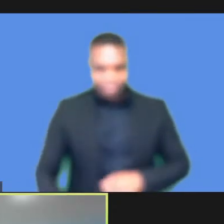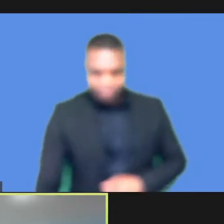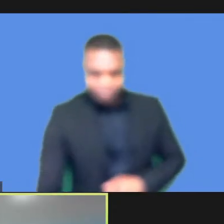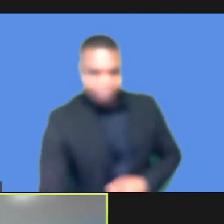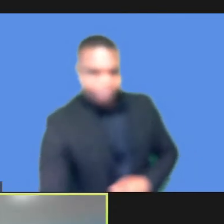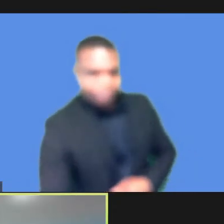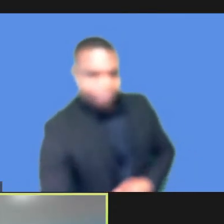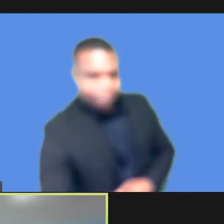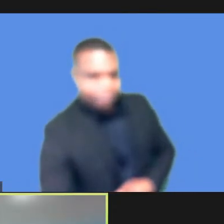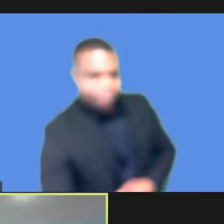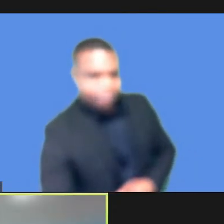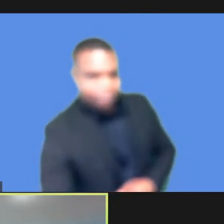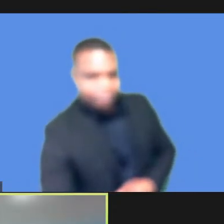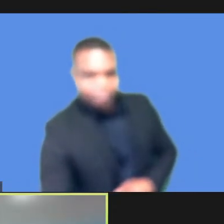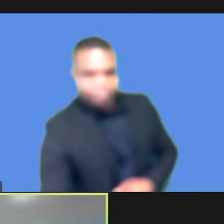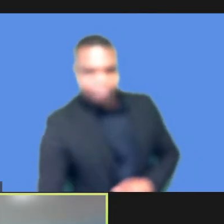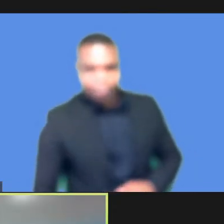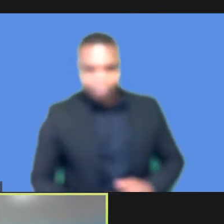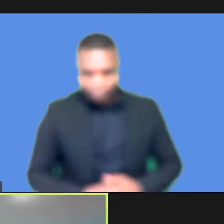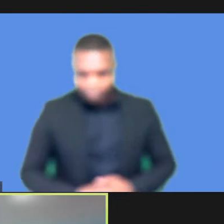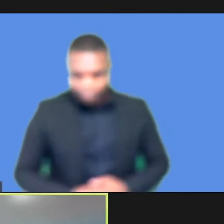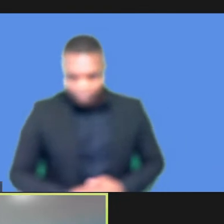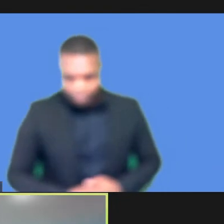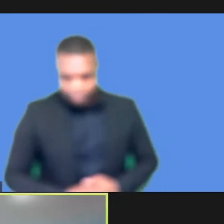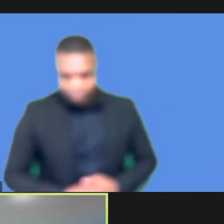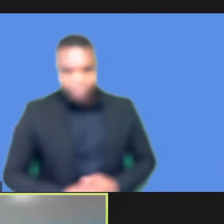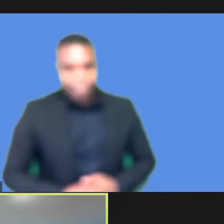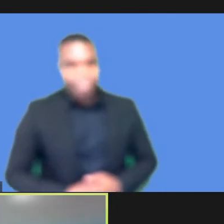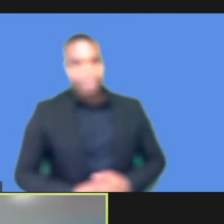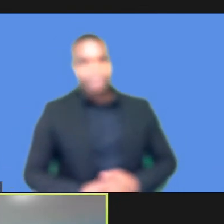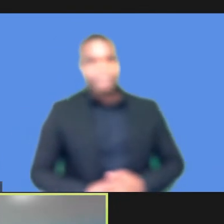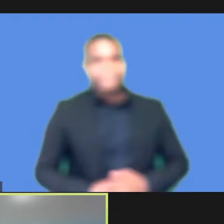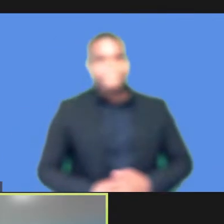tell you the Cape Verde,